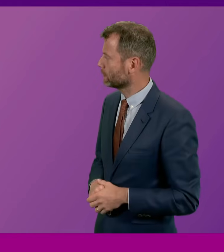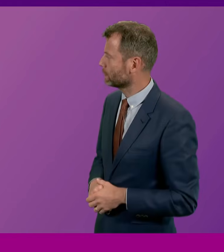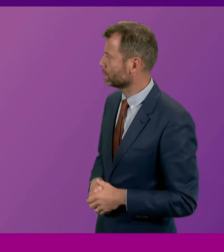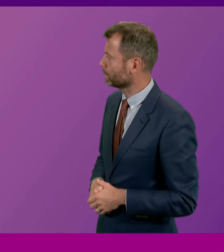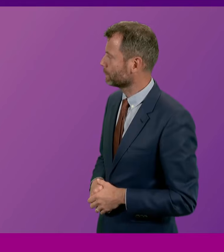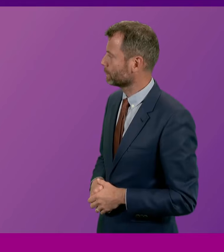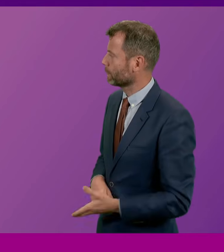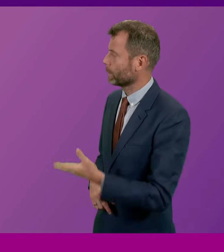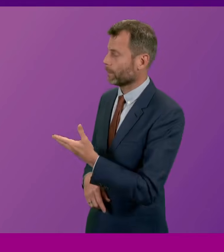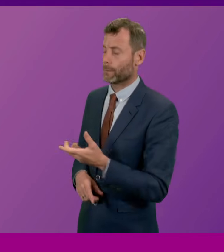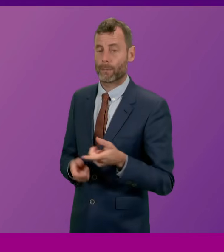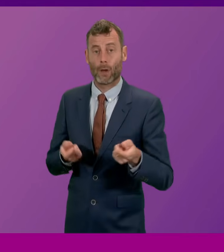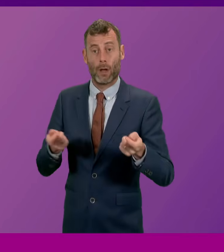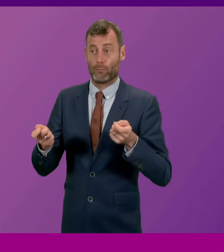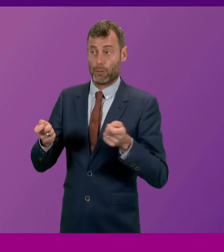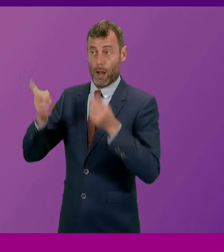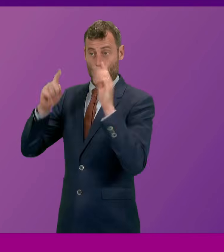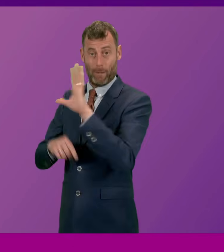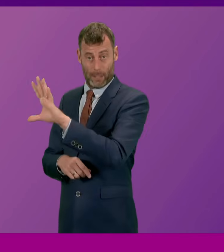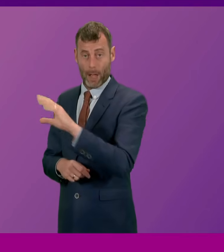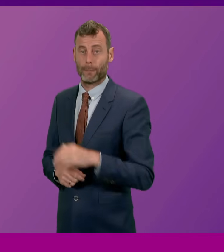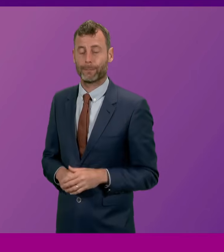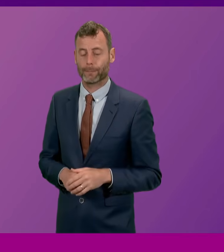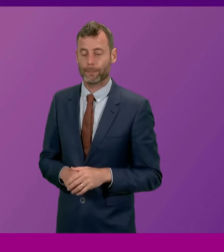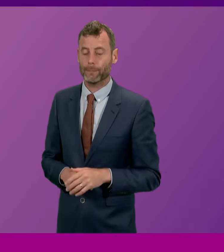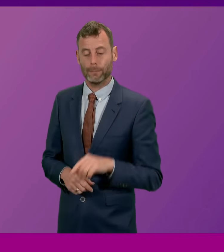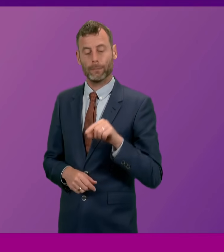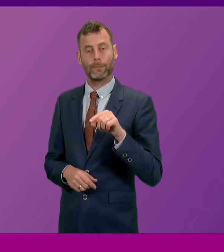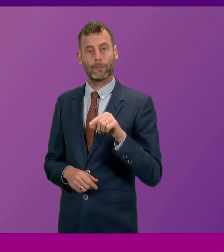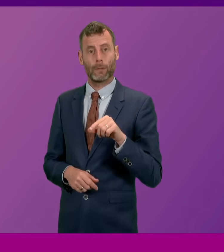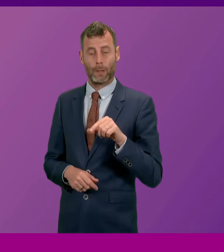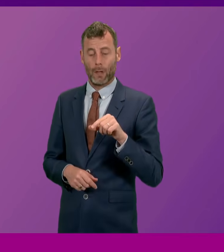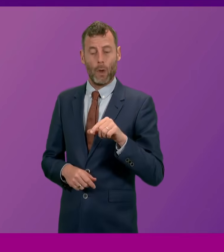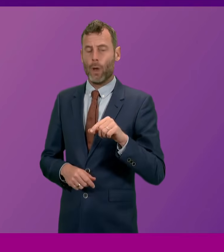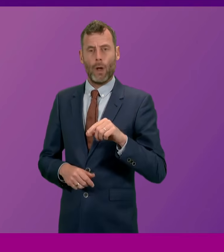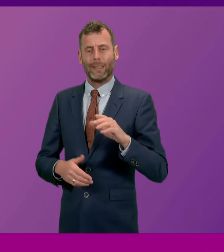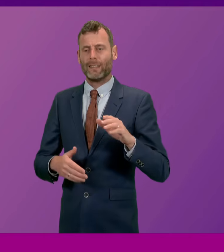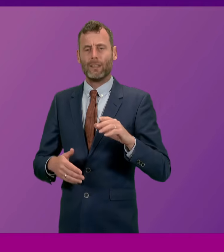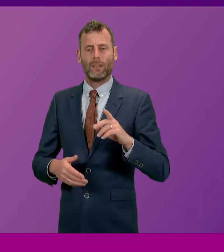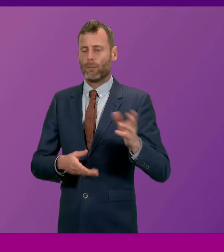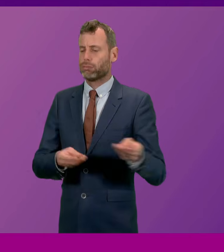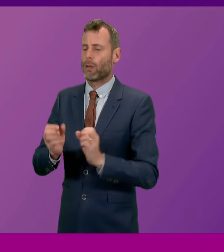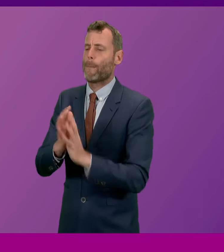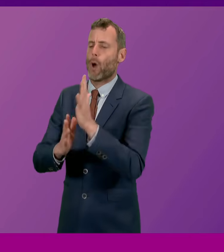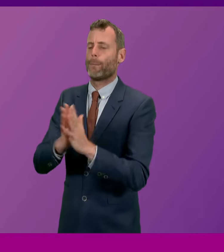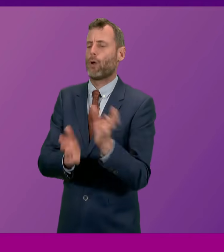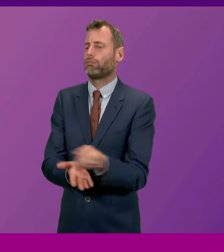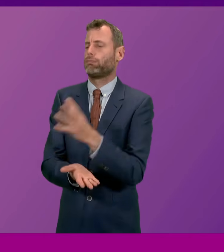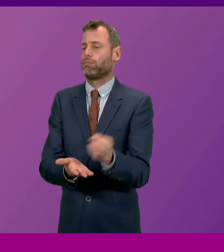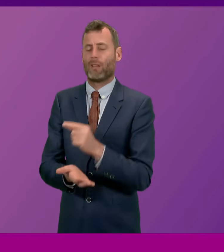Well, Presiding Officer, the default position is not incineration. The overall recycling rate in Scotland